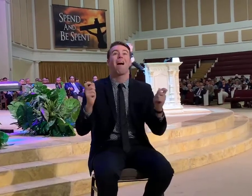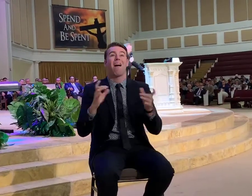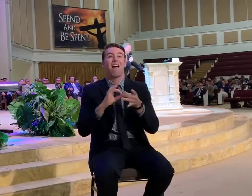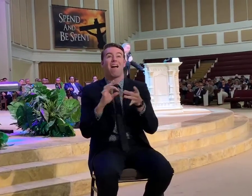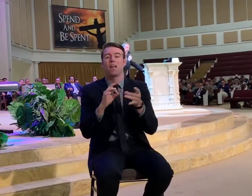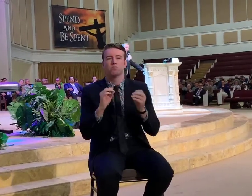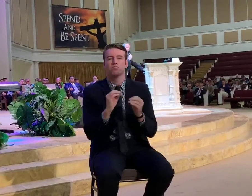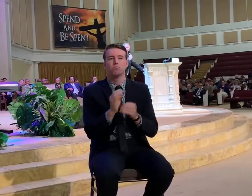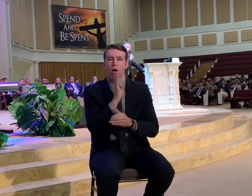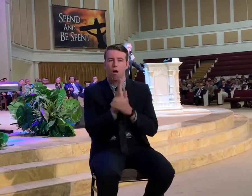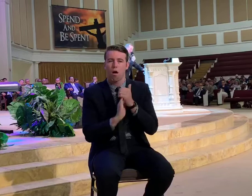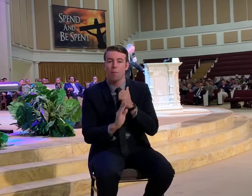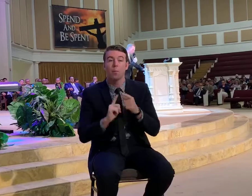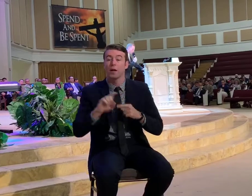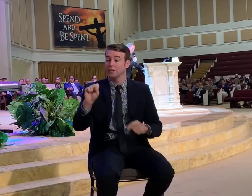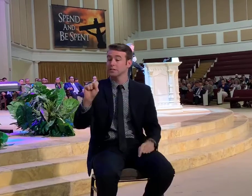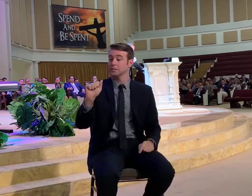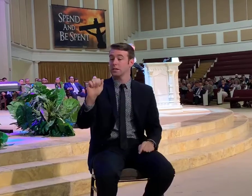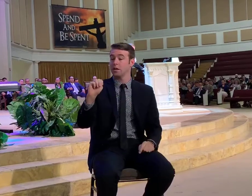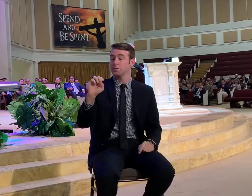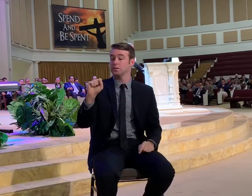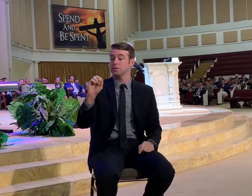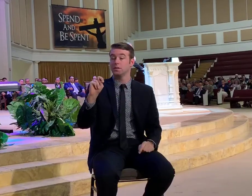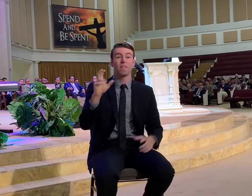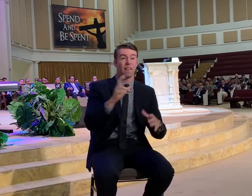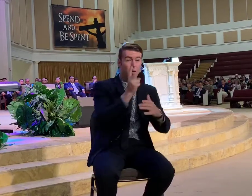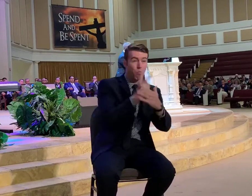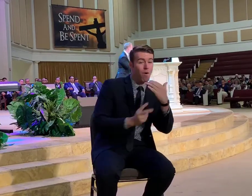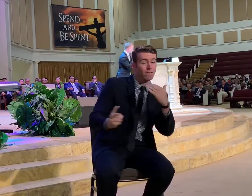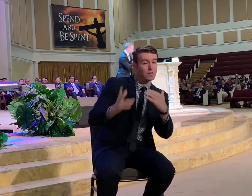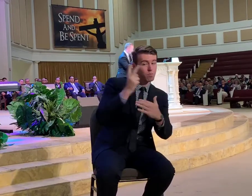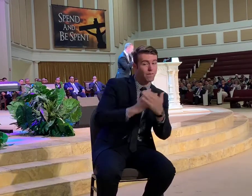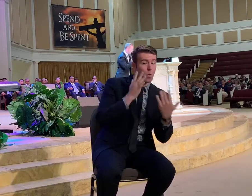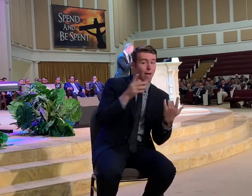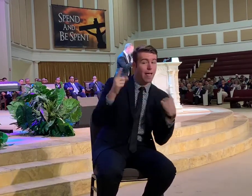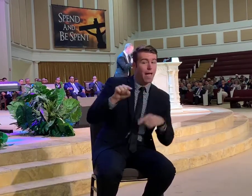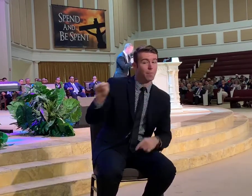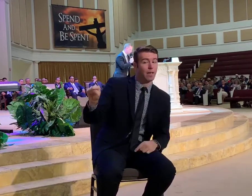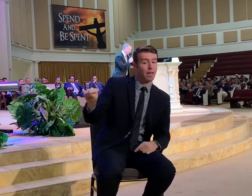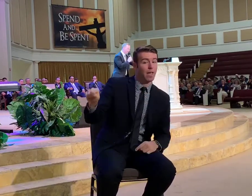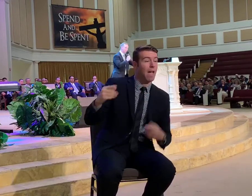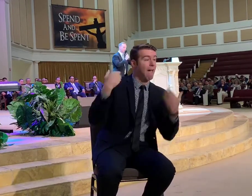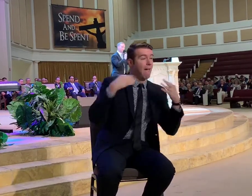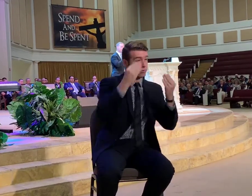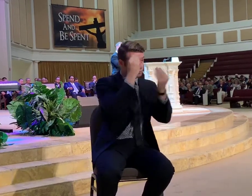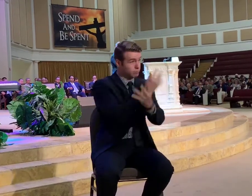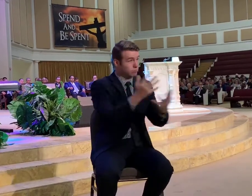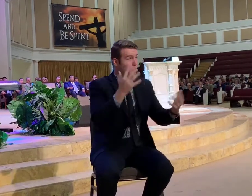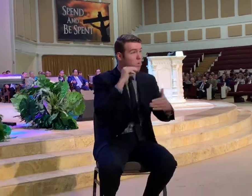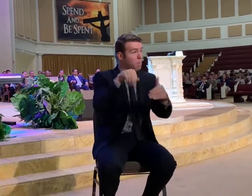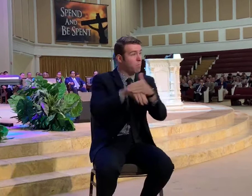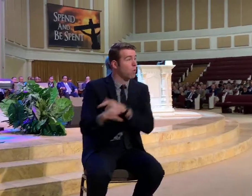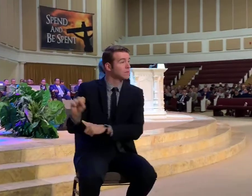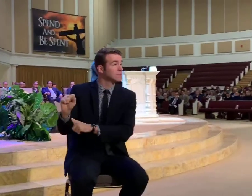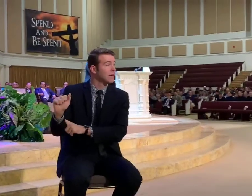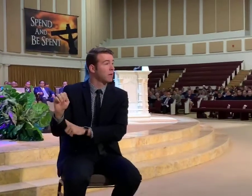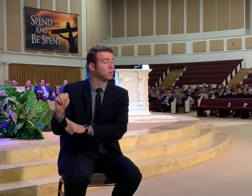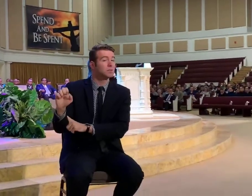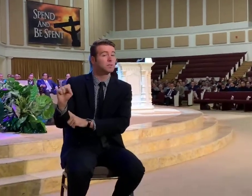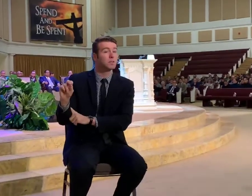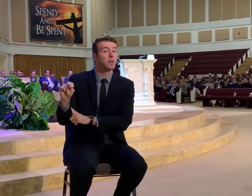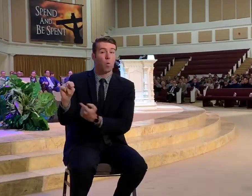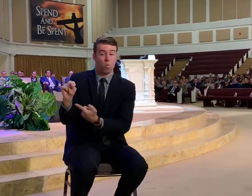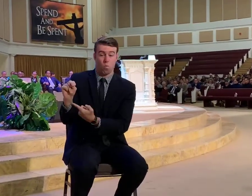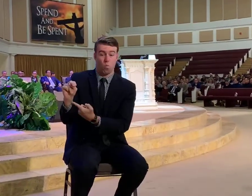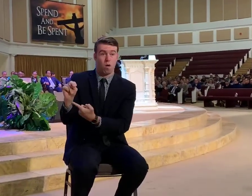beginnings. Samson's birth was prophesied and announced by this angel because Samson was